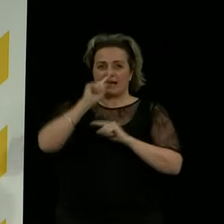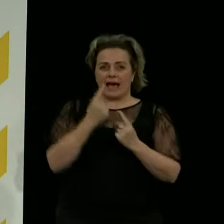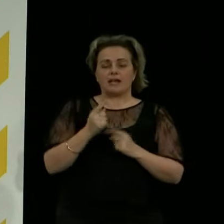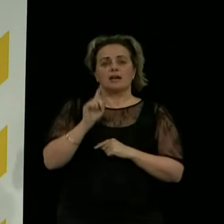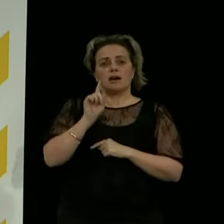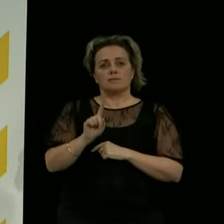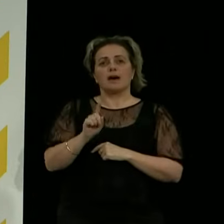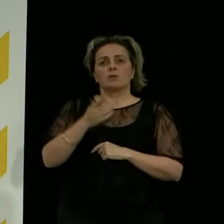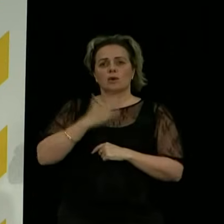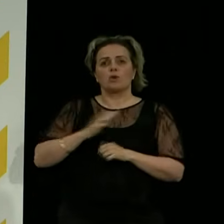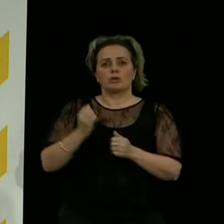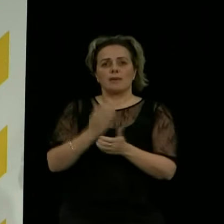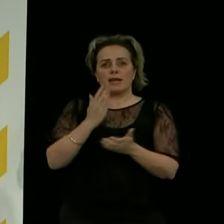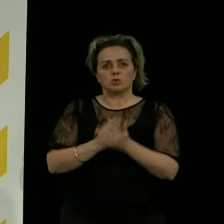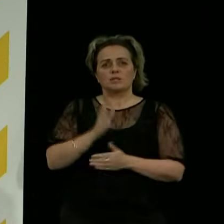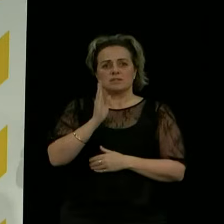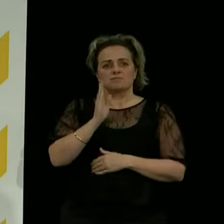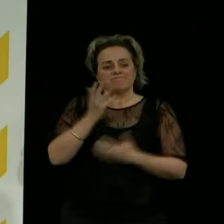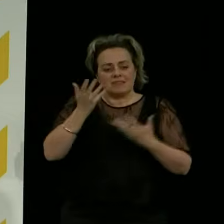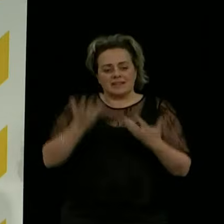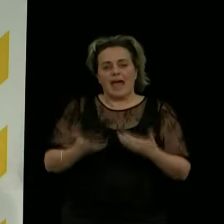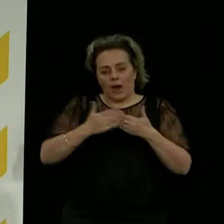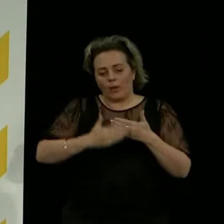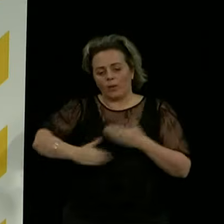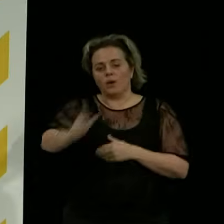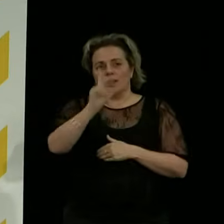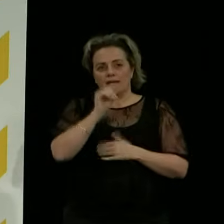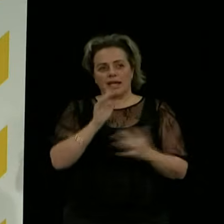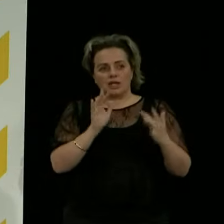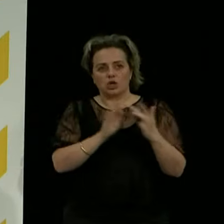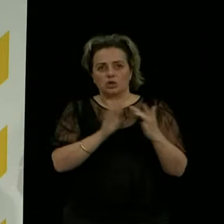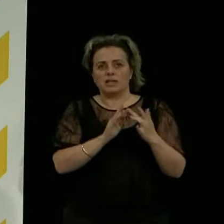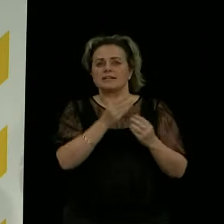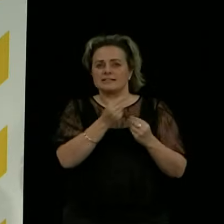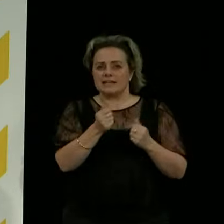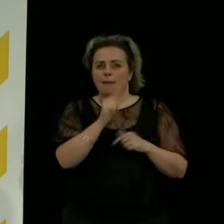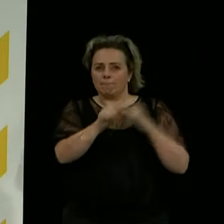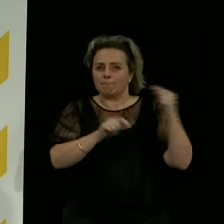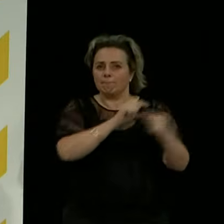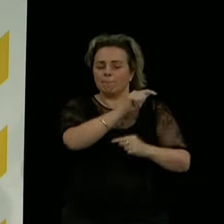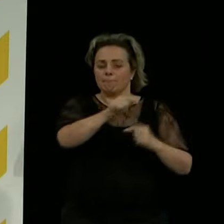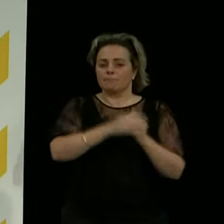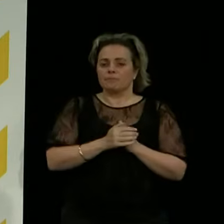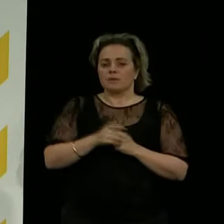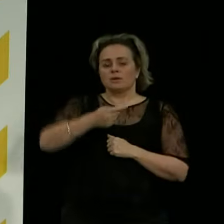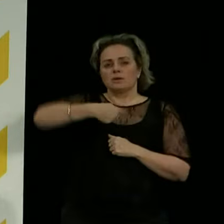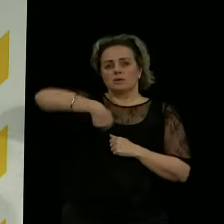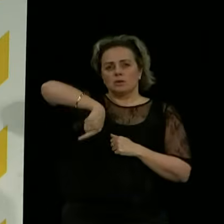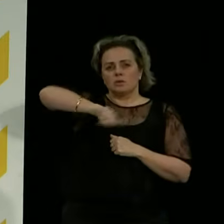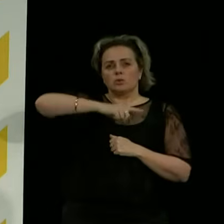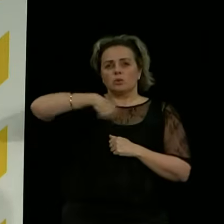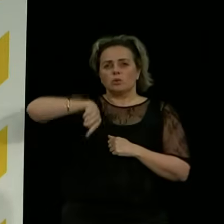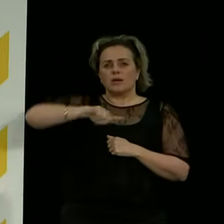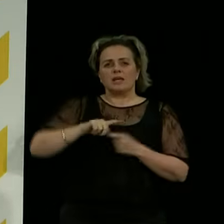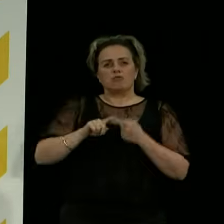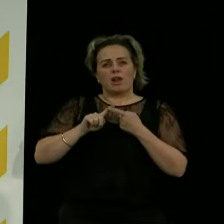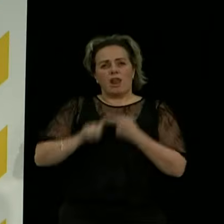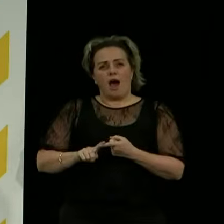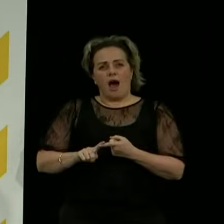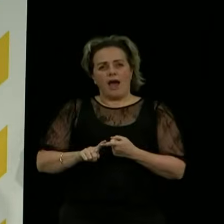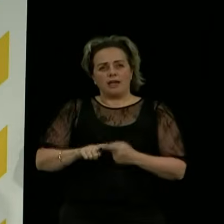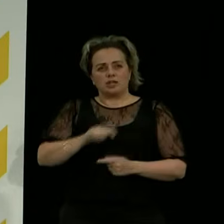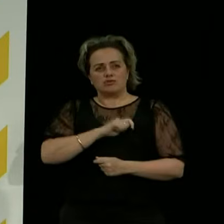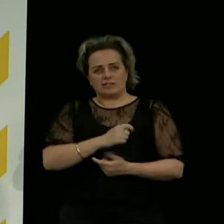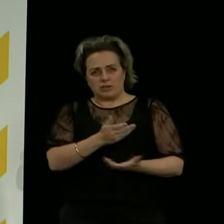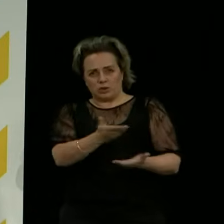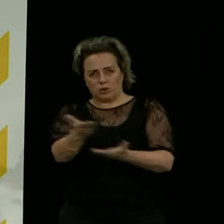ability to have contact with others. We have all the way through our alert level system had a certain degree where we rely on people to do